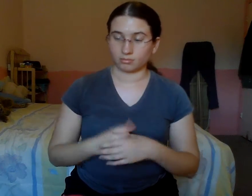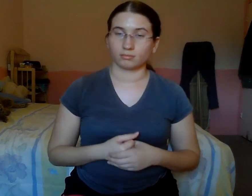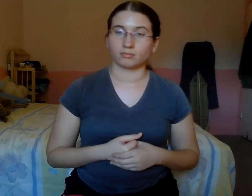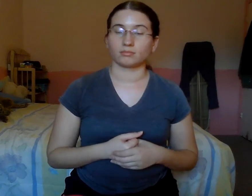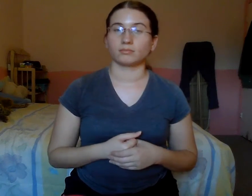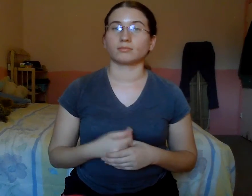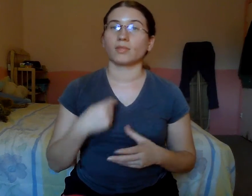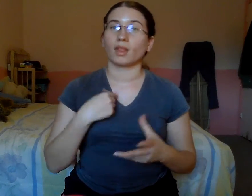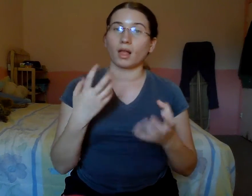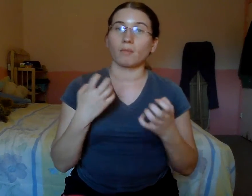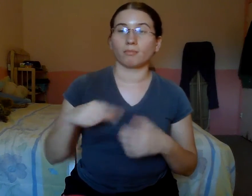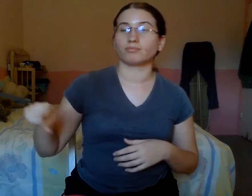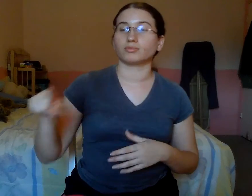on this.